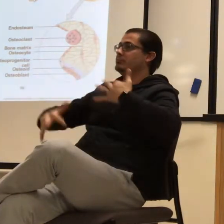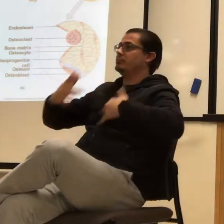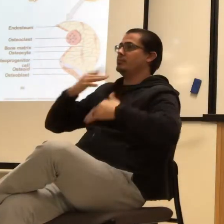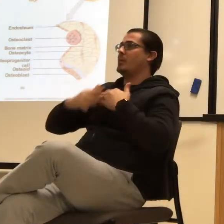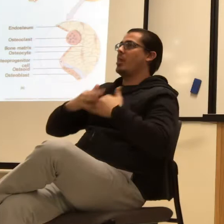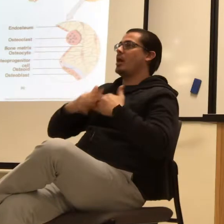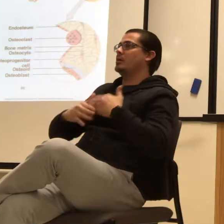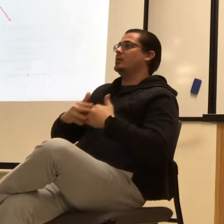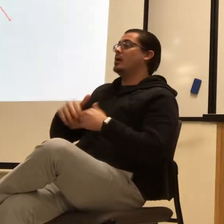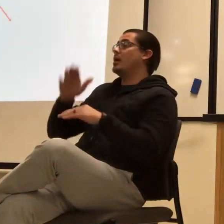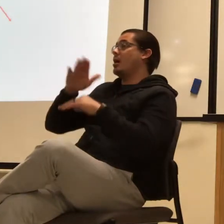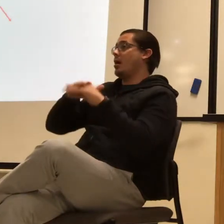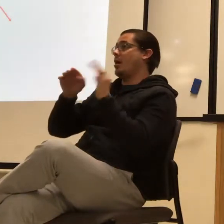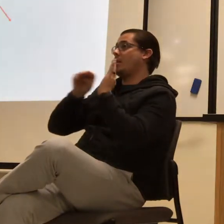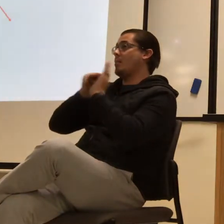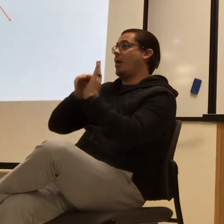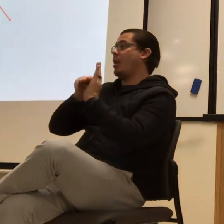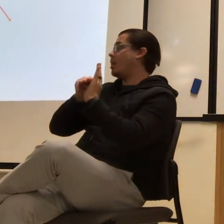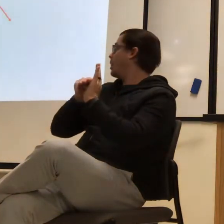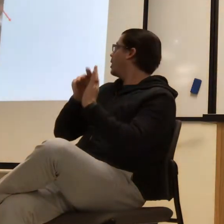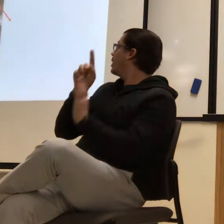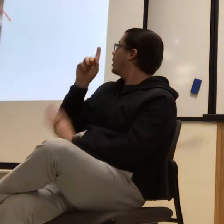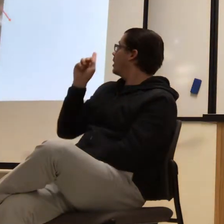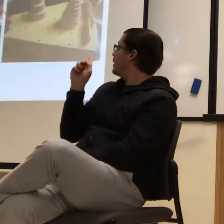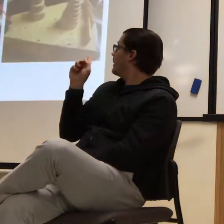On the model,